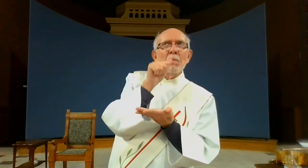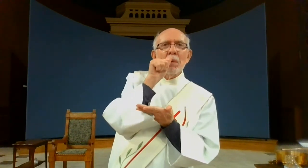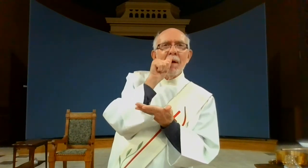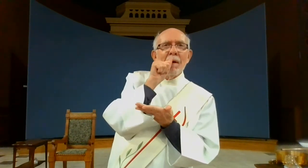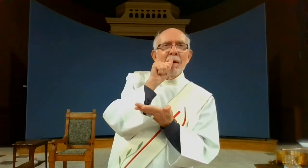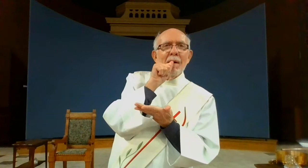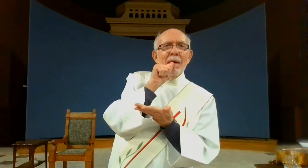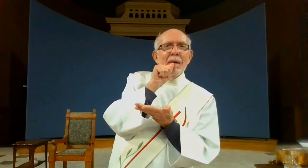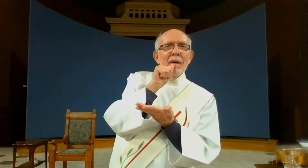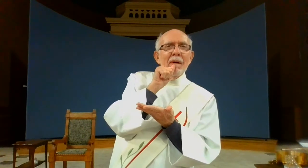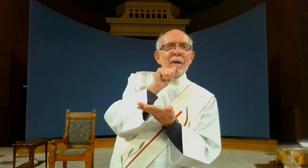when we have patience.